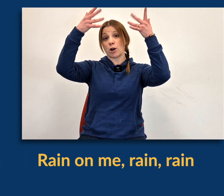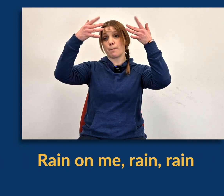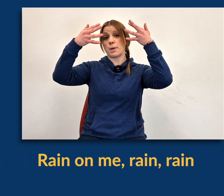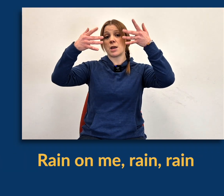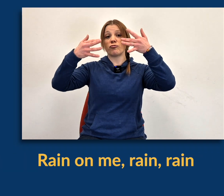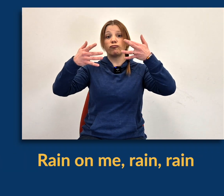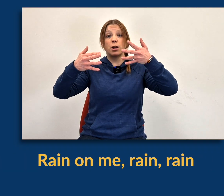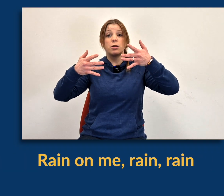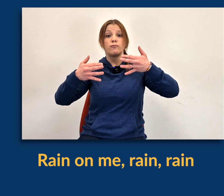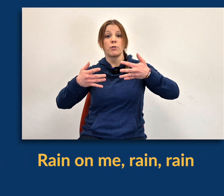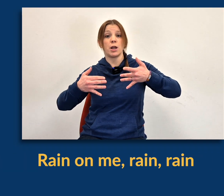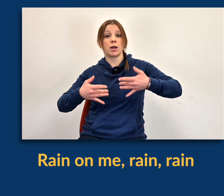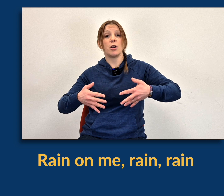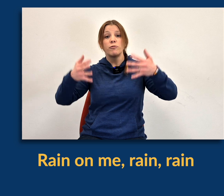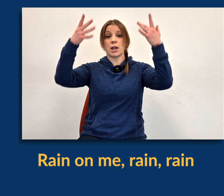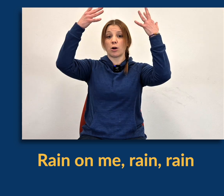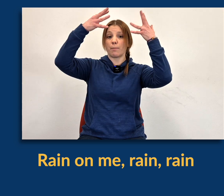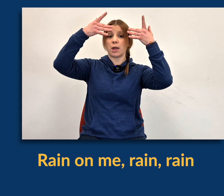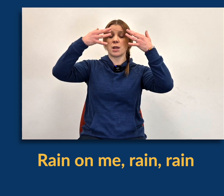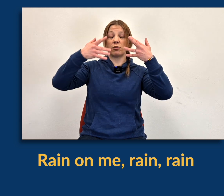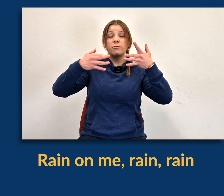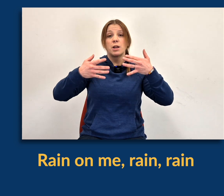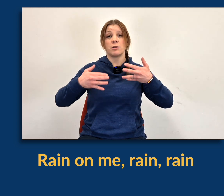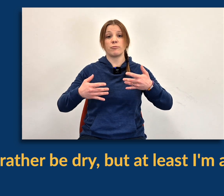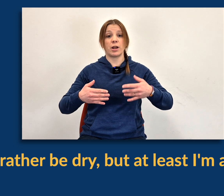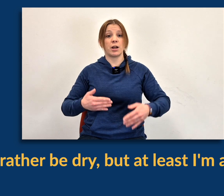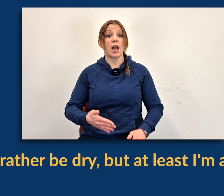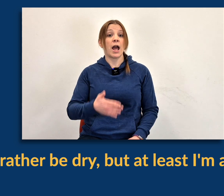me, rain, rain, rain on me, rain, rain on